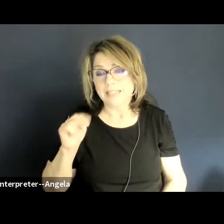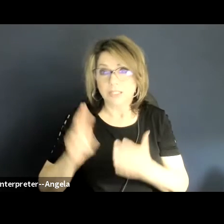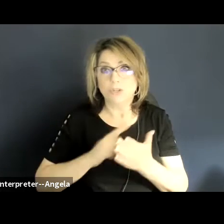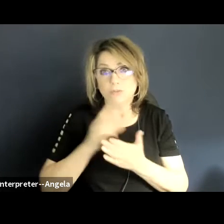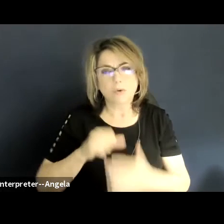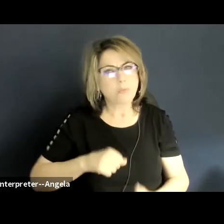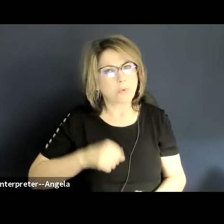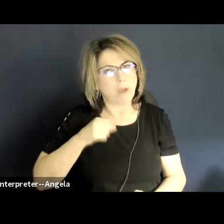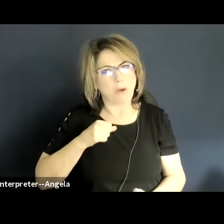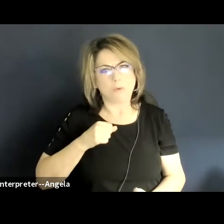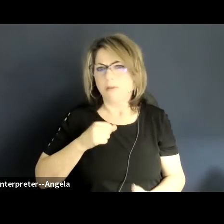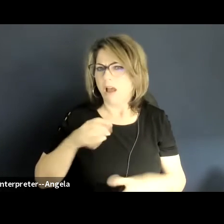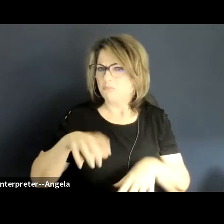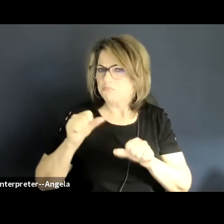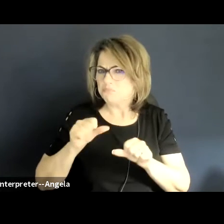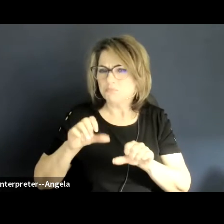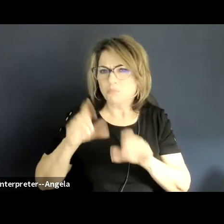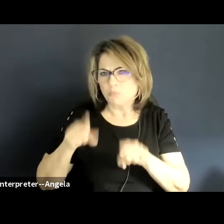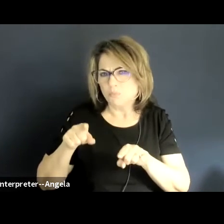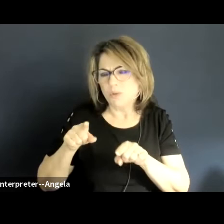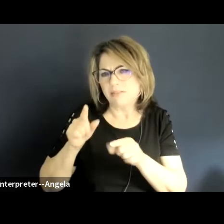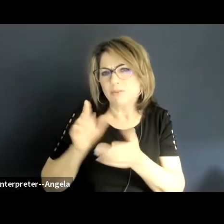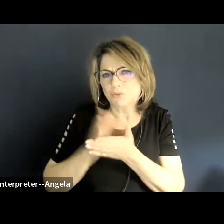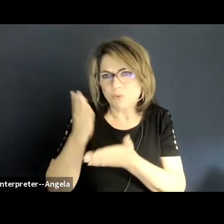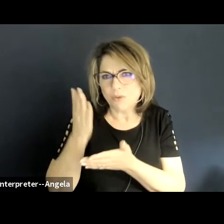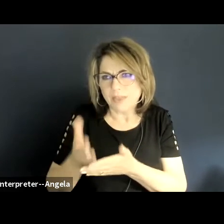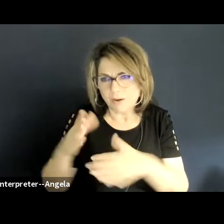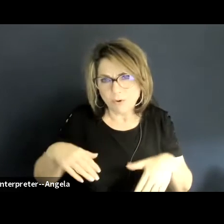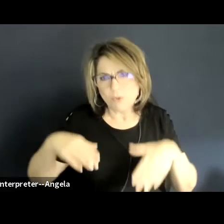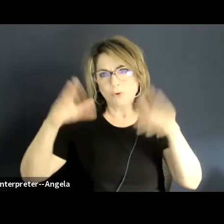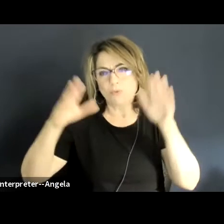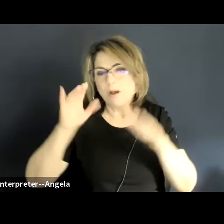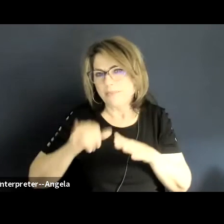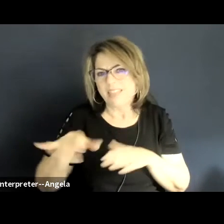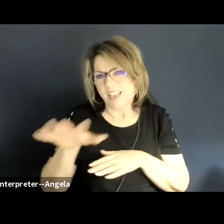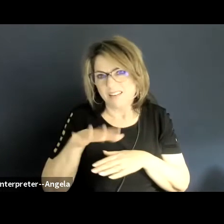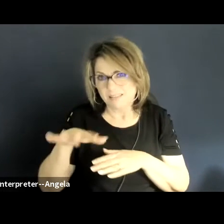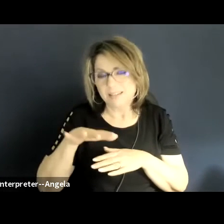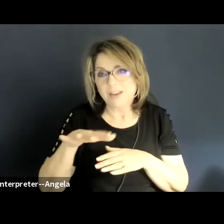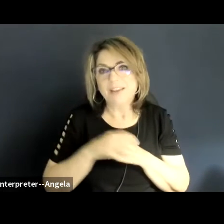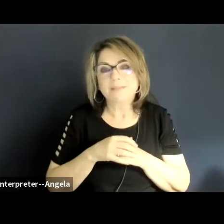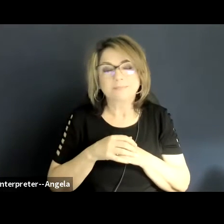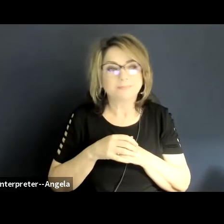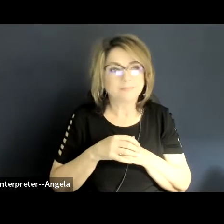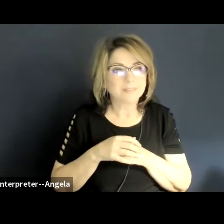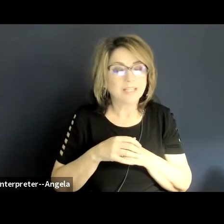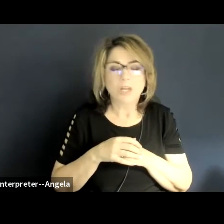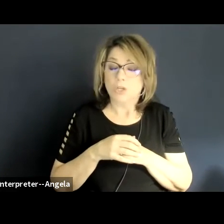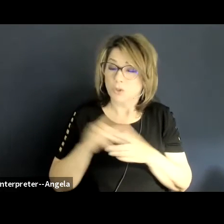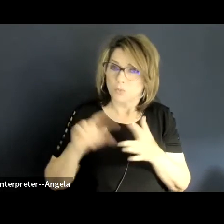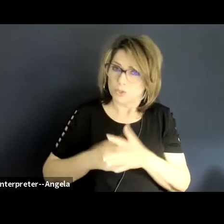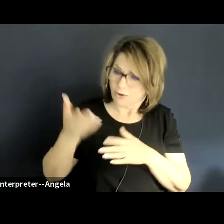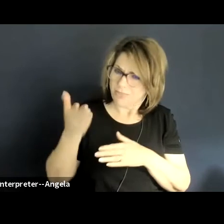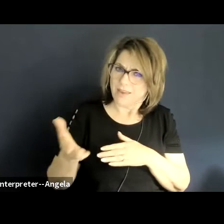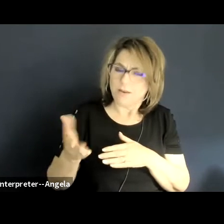I took classes there, grew up within that framework. And so we started there.